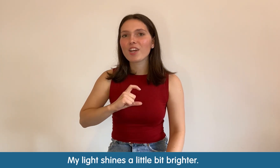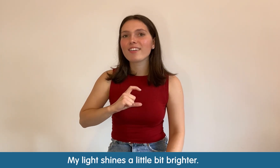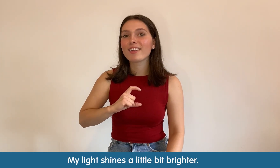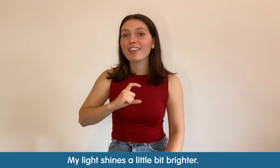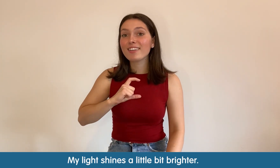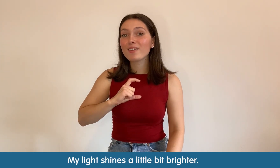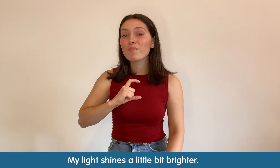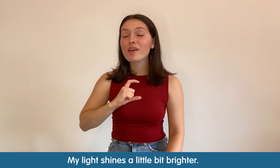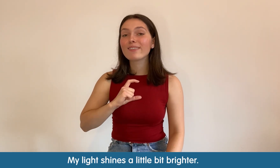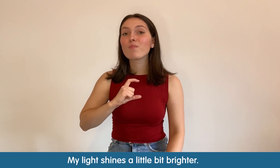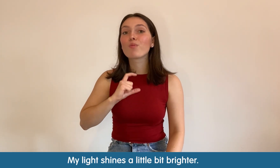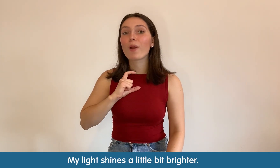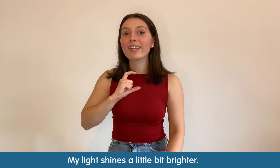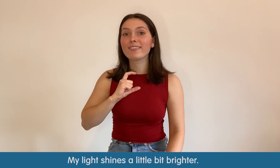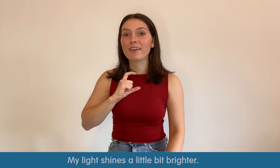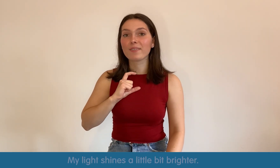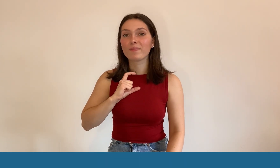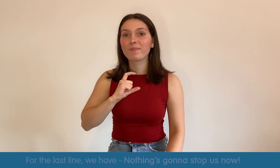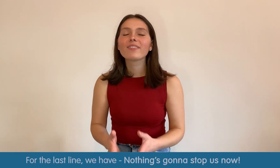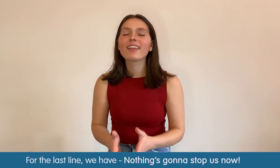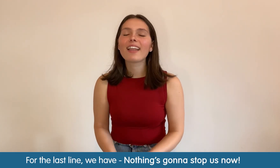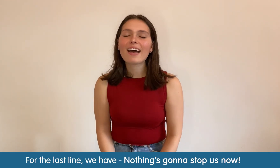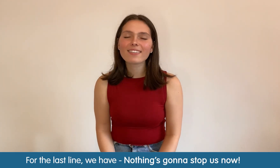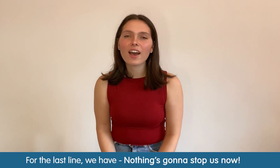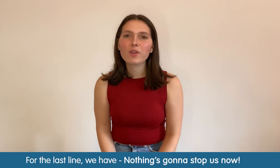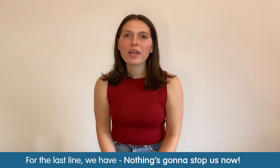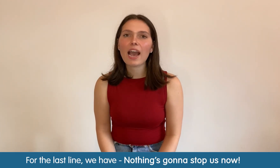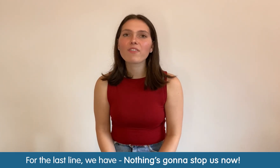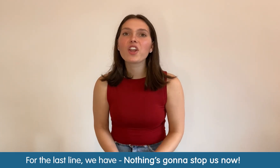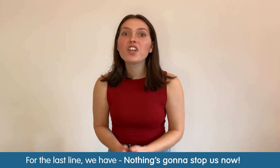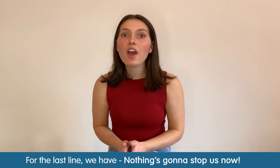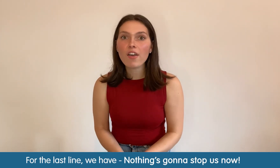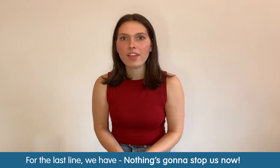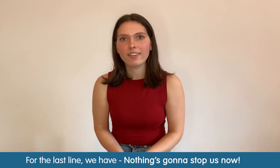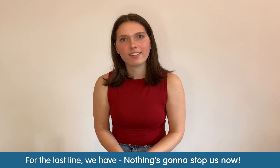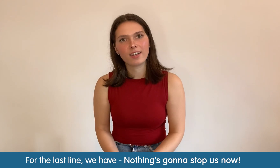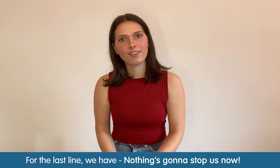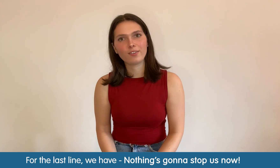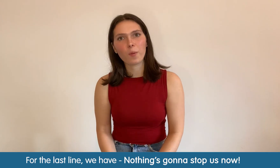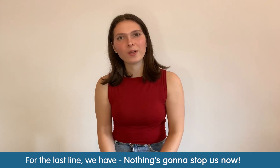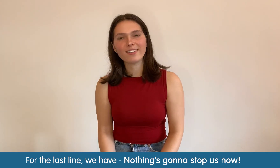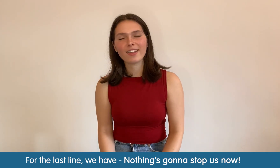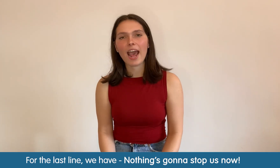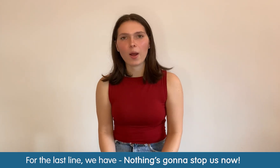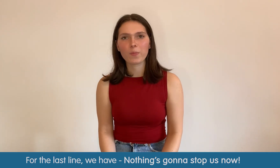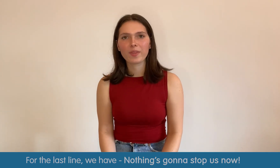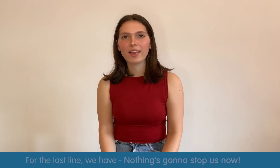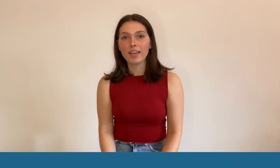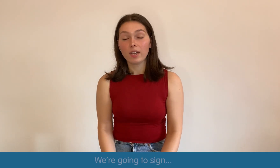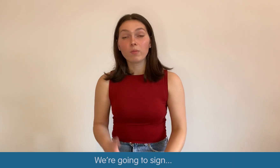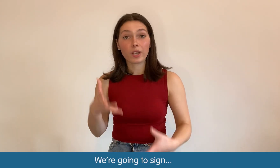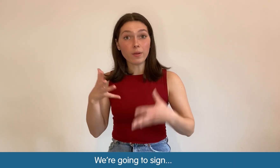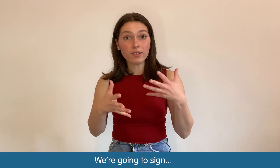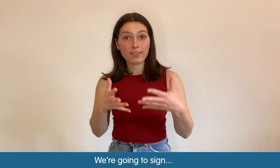a little bit brighter. For the last line, we have nothing's going to stop us now. We're going to